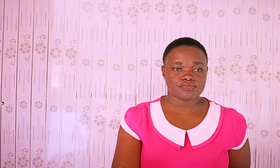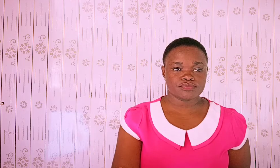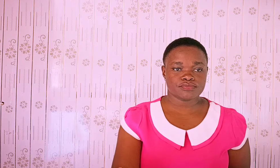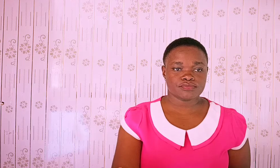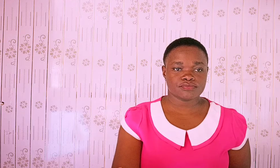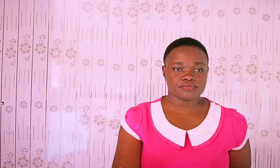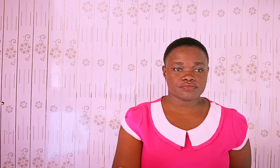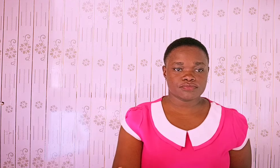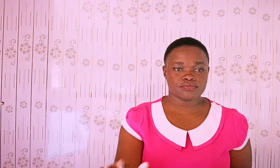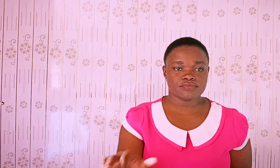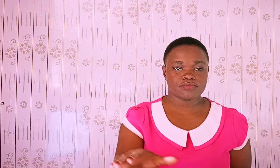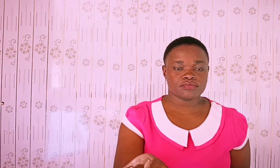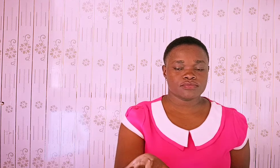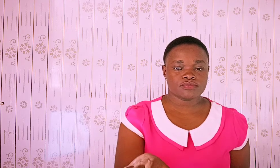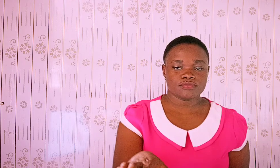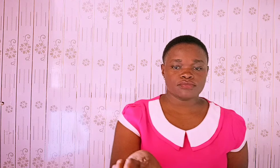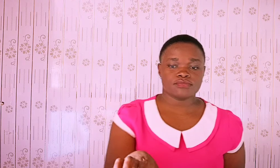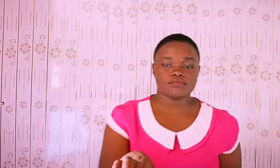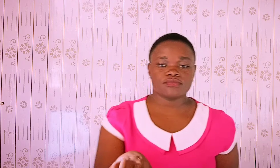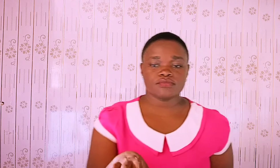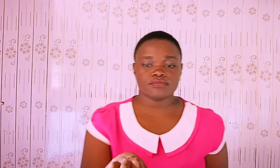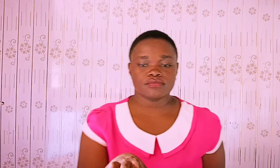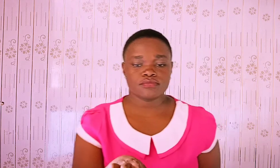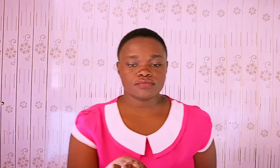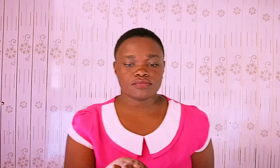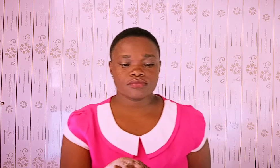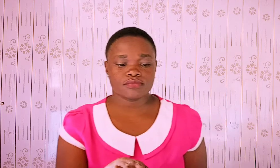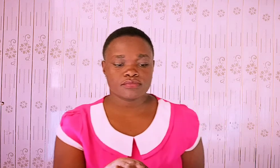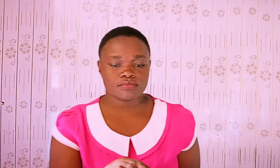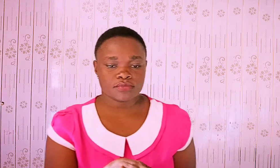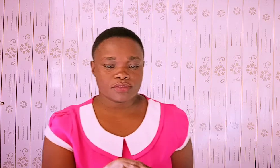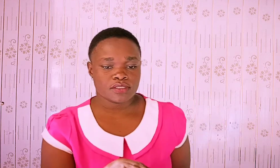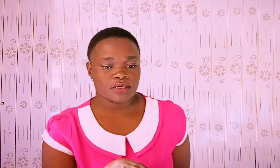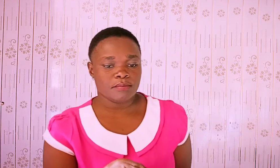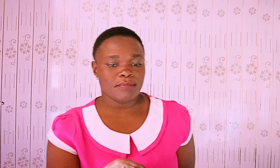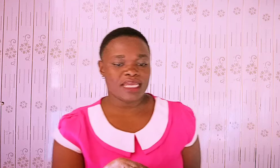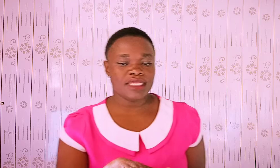interpreter. The signer. Me. Mine.